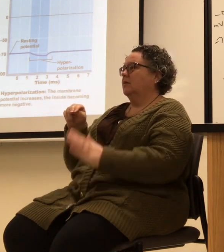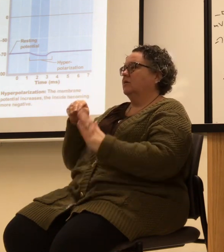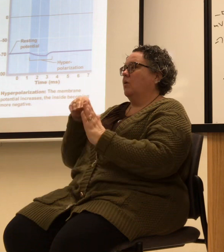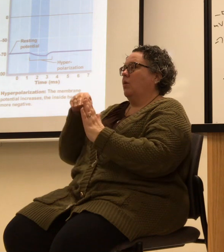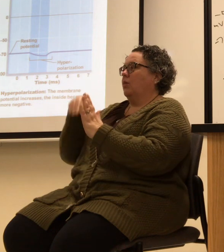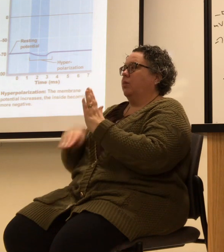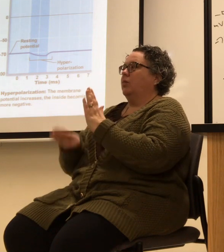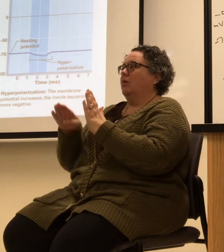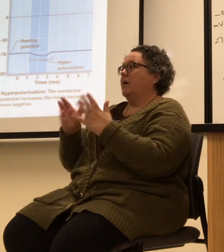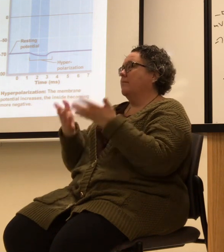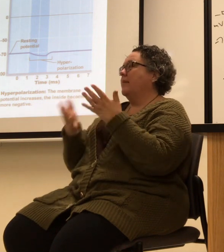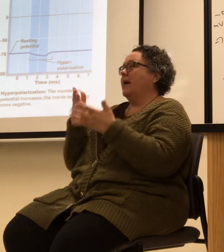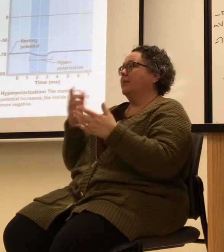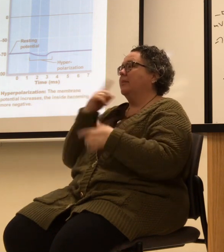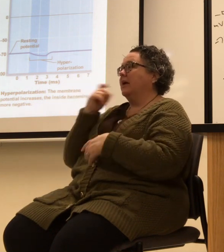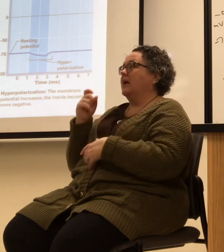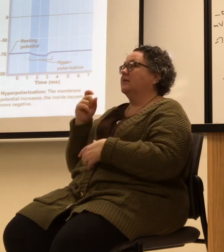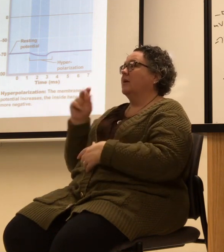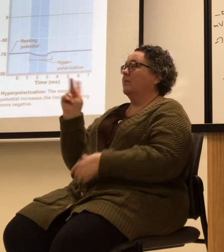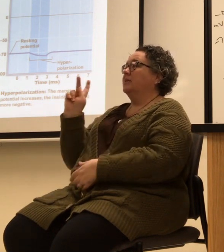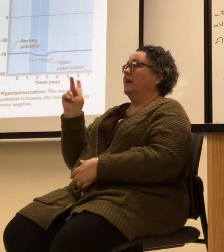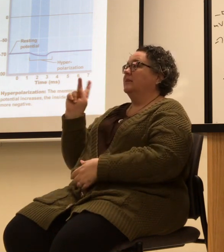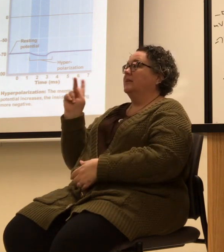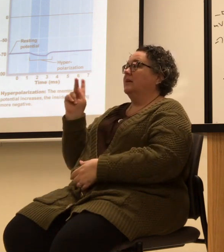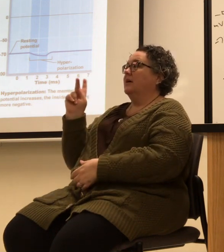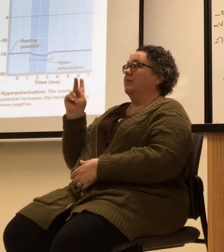hyperpole. Maybe it's due to potassium efflux.